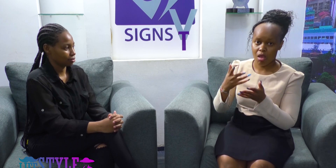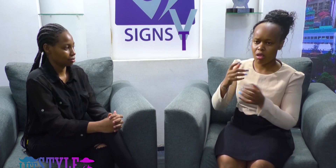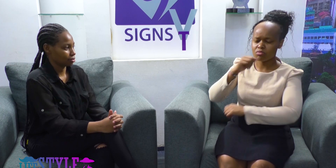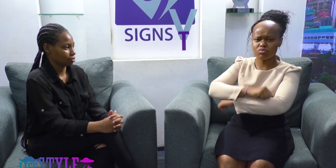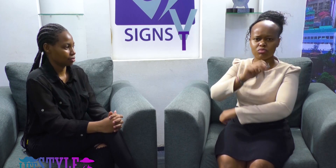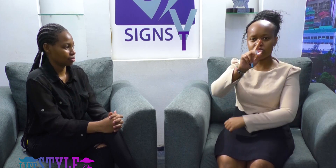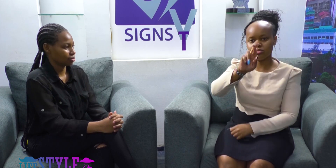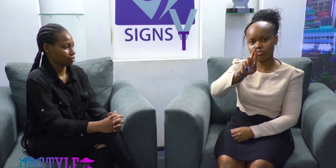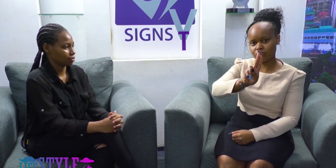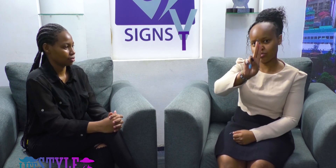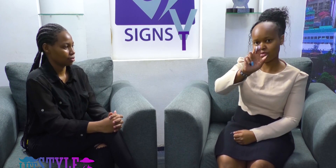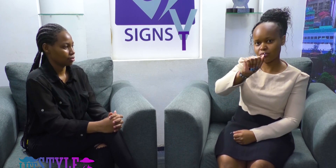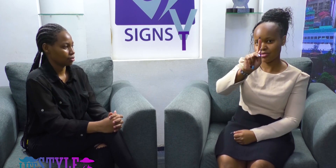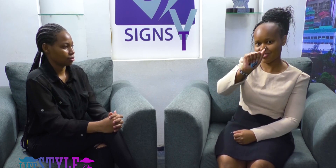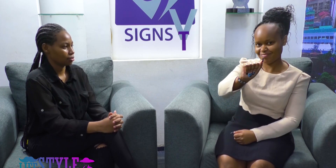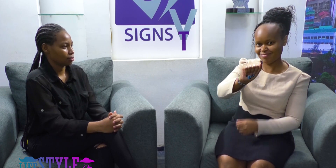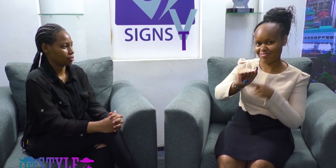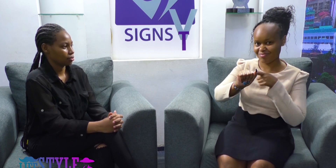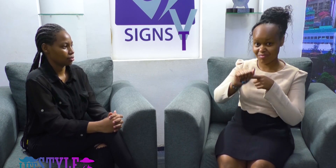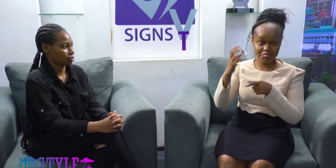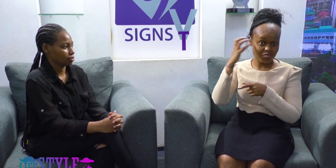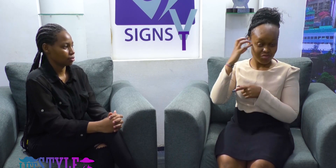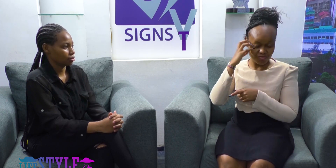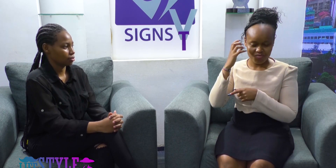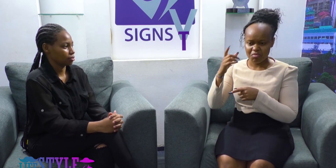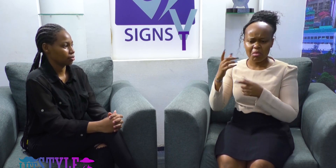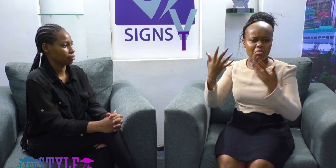persons with disability. So I decided to join the school,